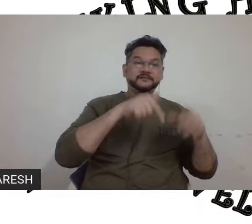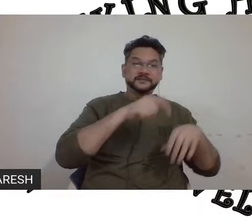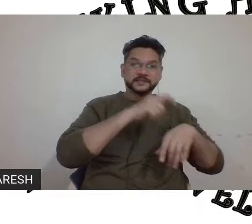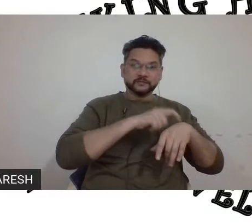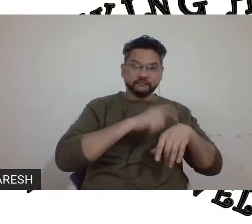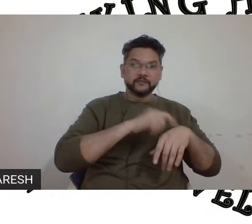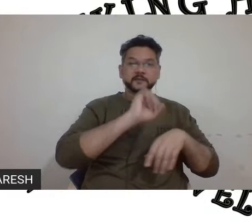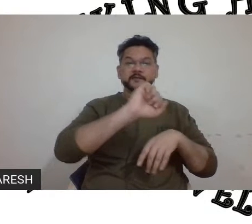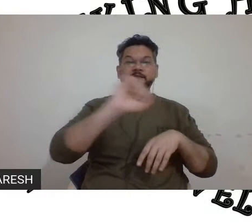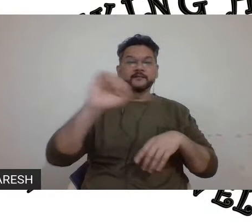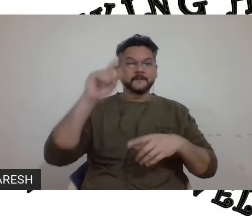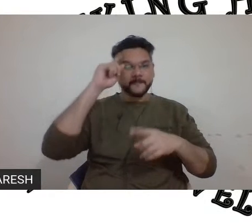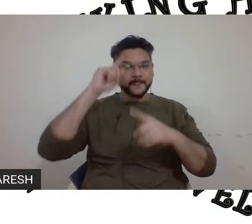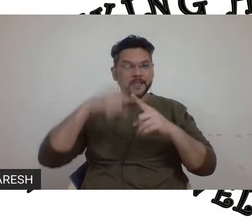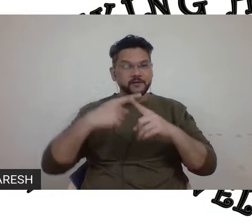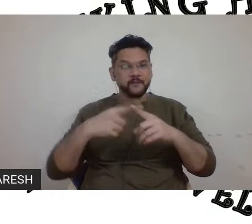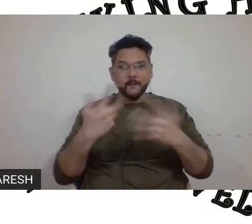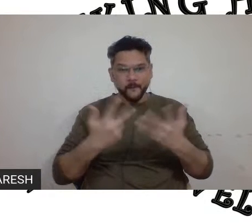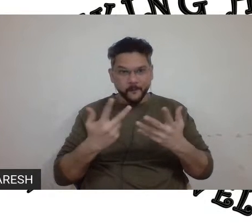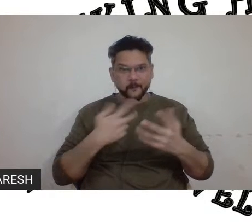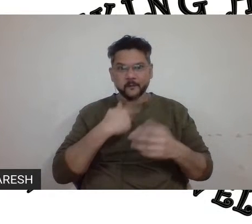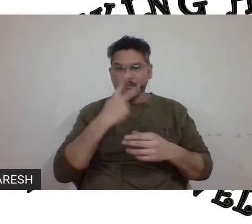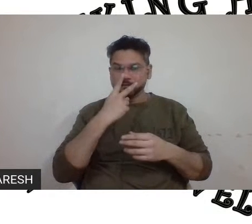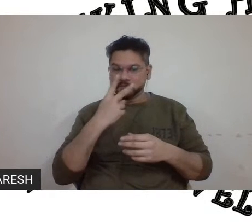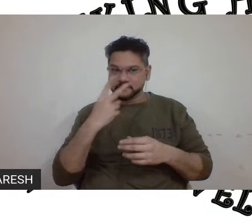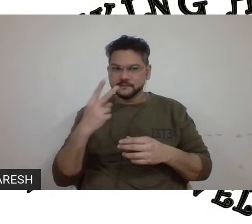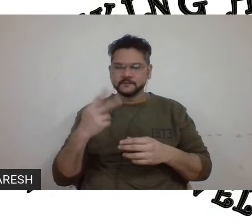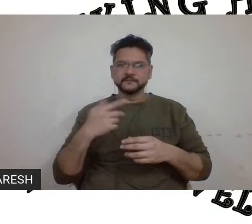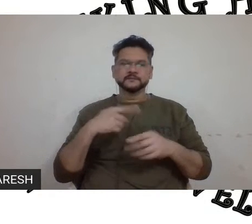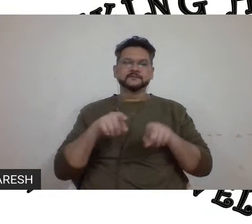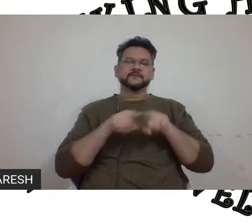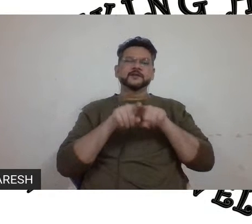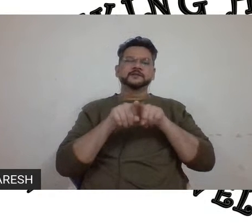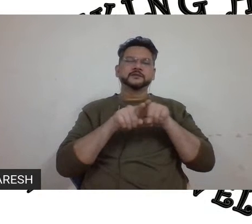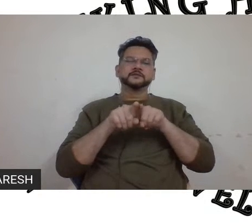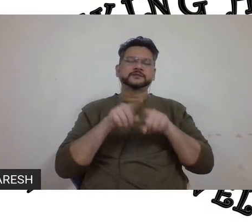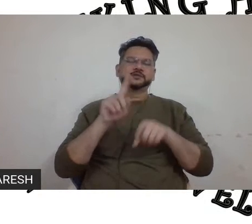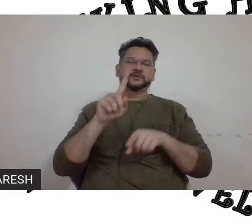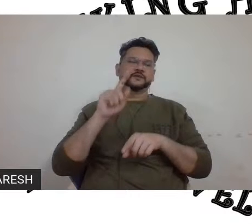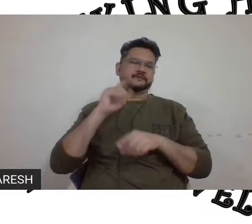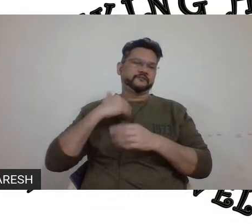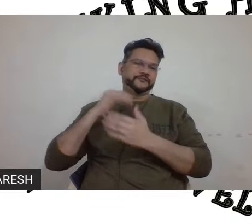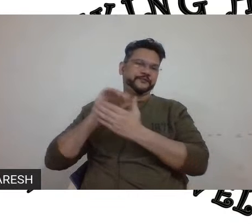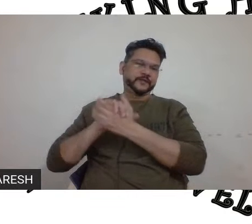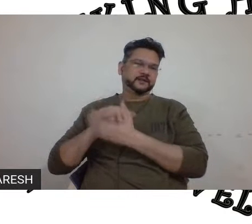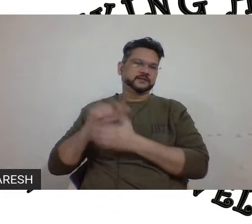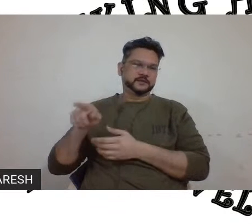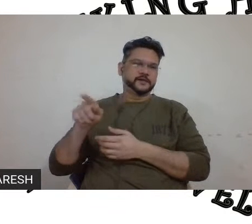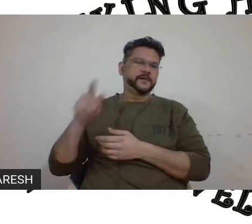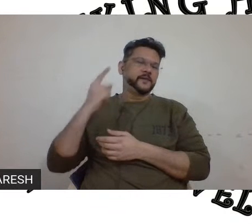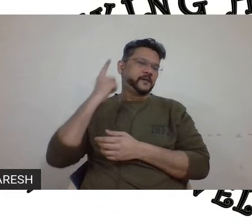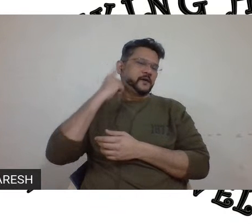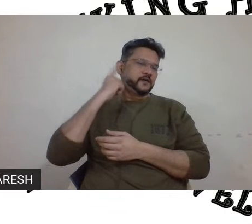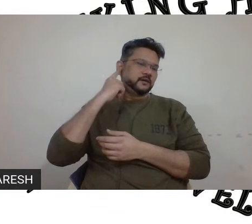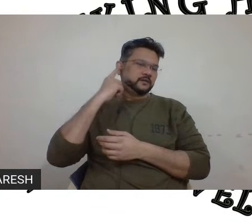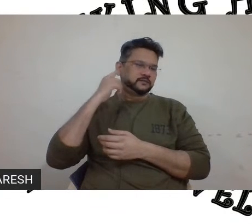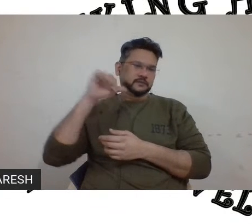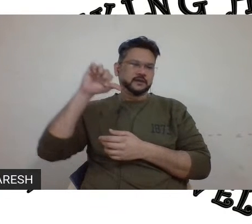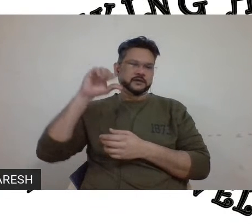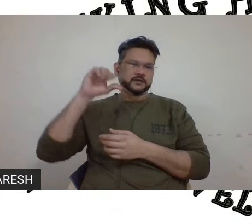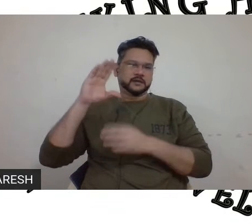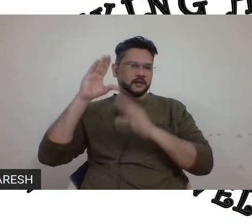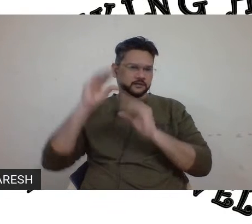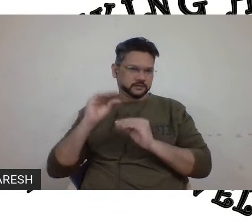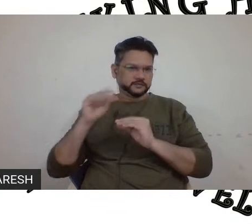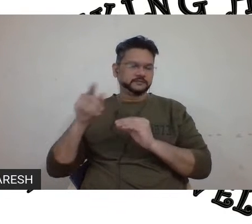experiences, for instance, there's a friend of mine who has hearing issues, and people were really not